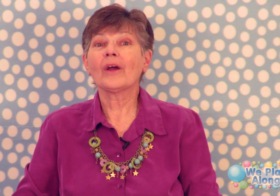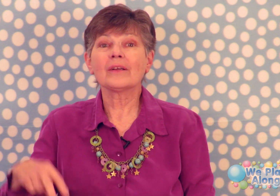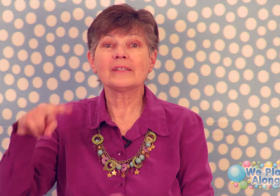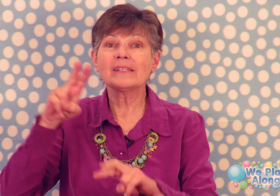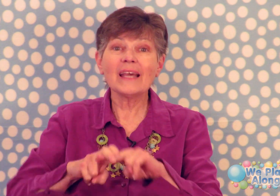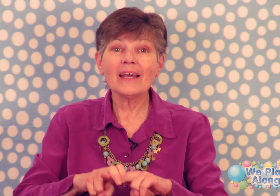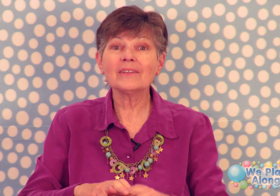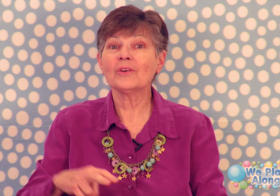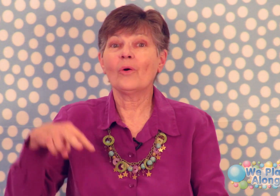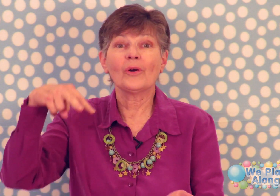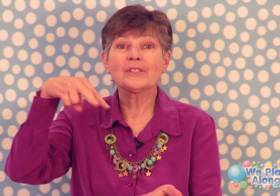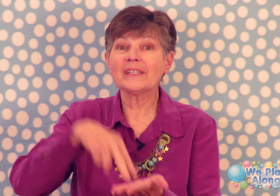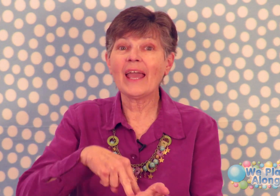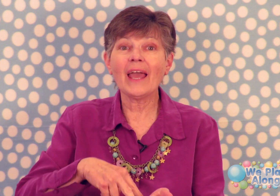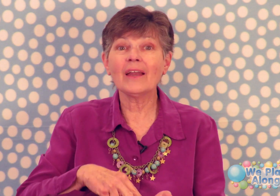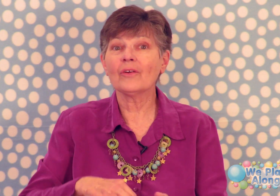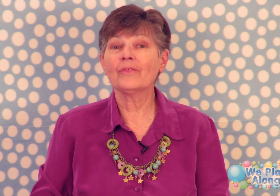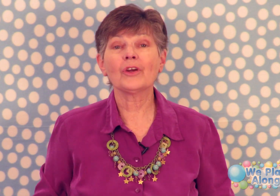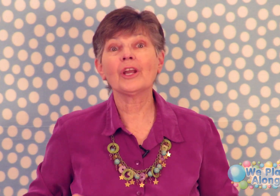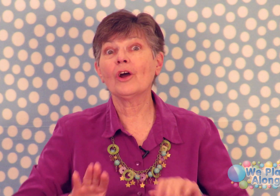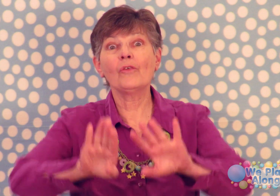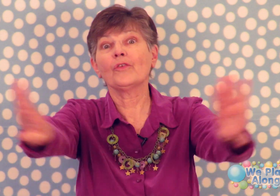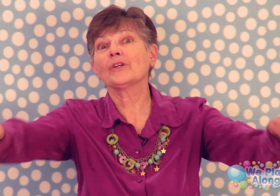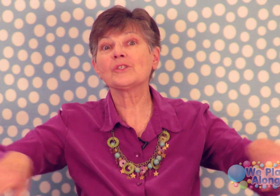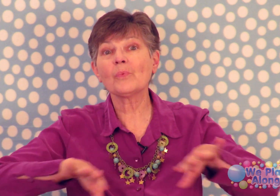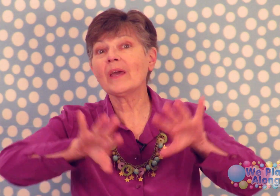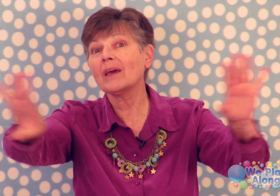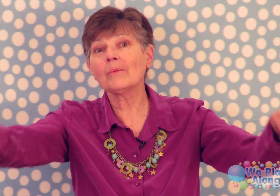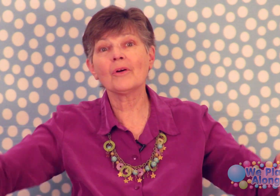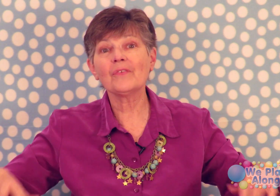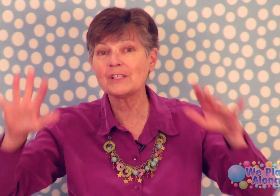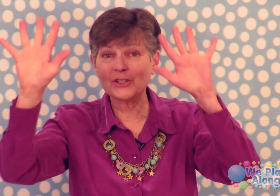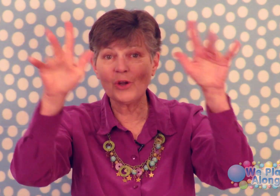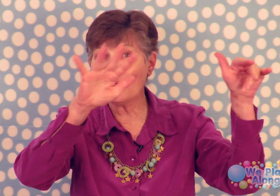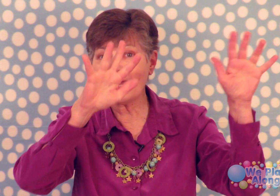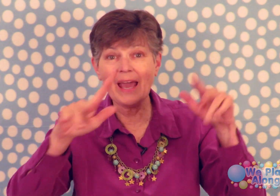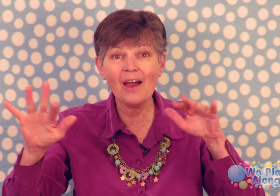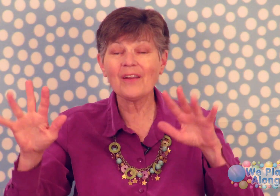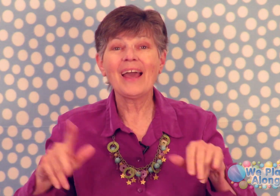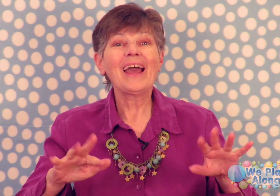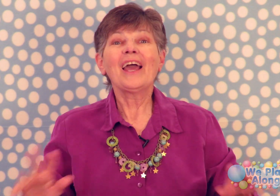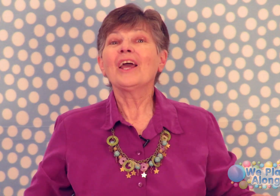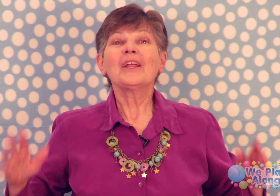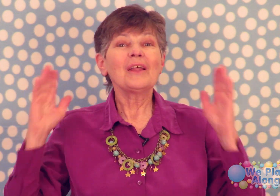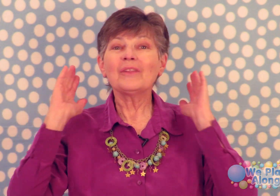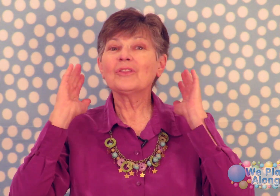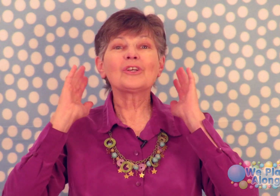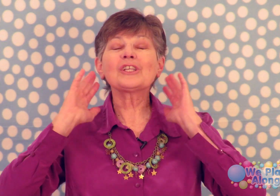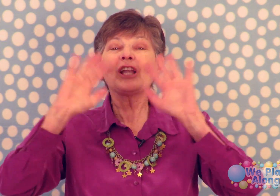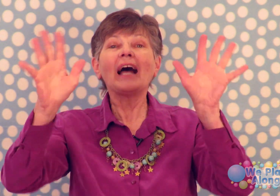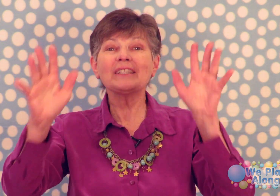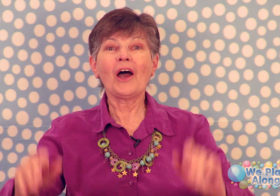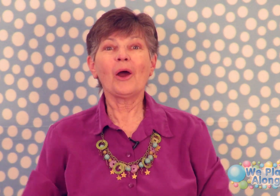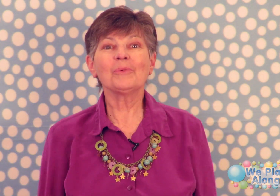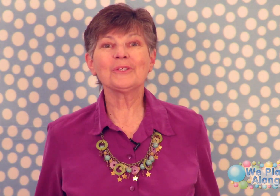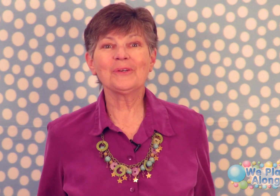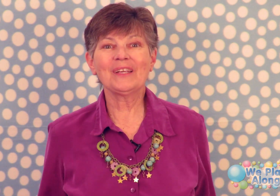or sit or stand, or if you're going to go for a swim, or if it's snowing out, there's lots of